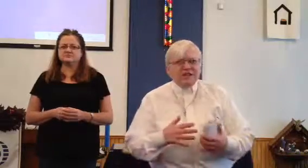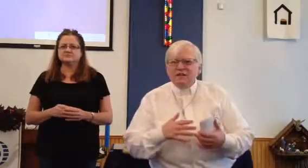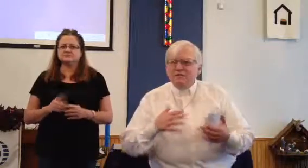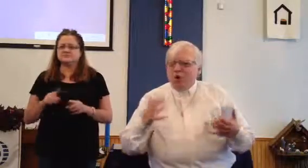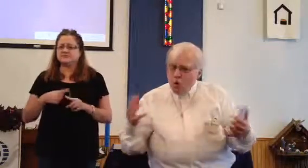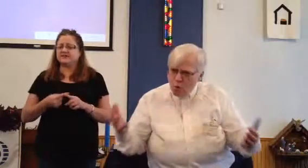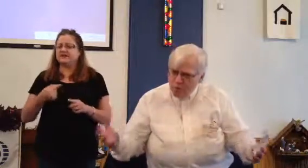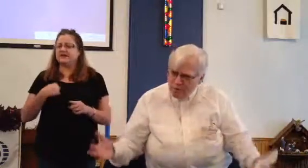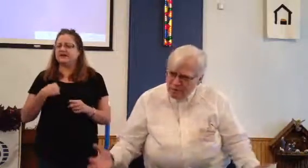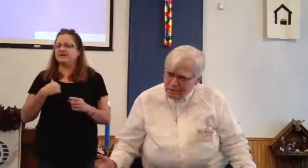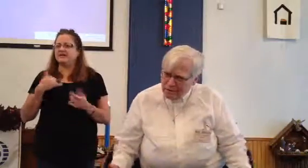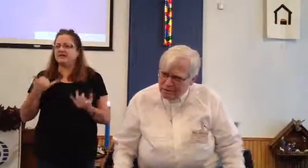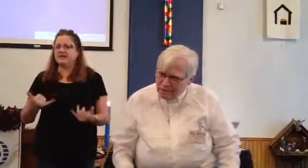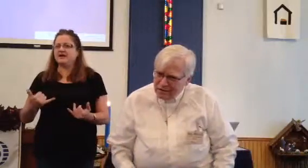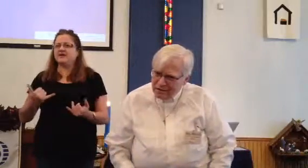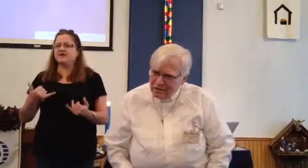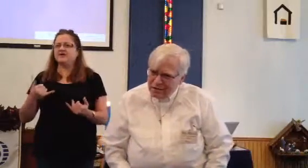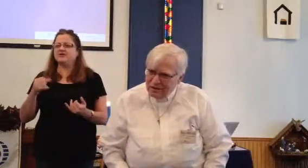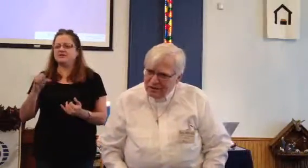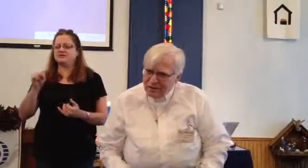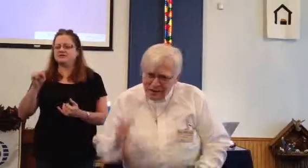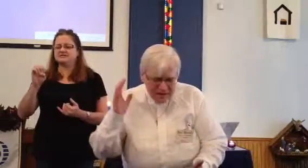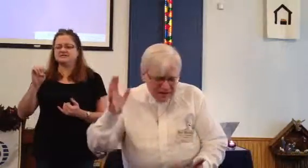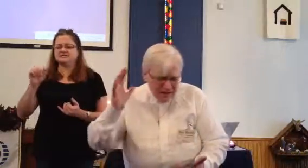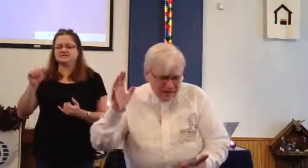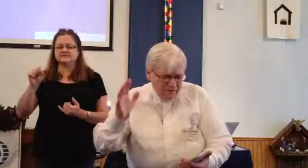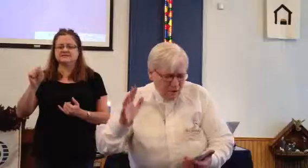in this season of hope,